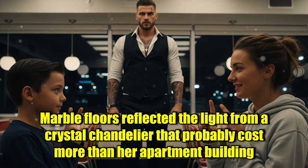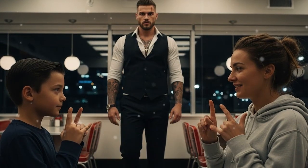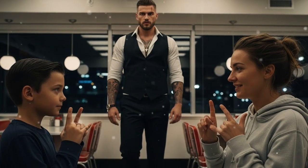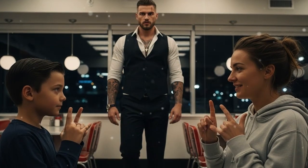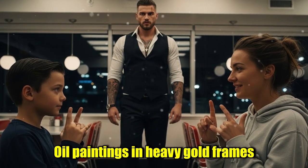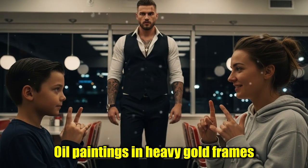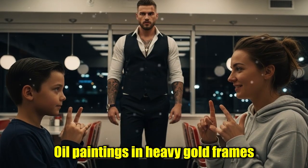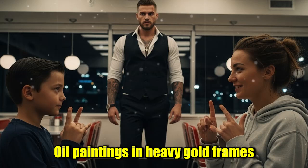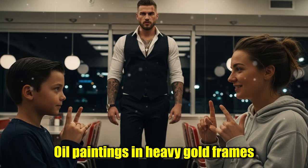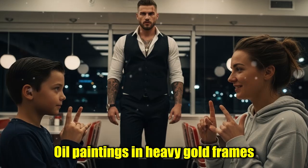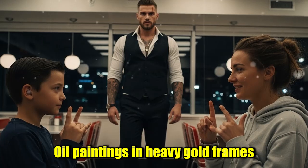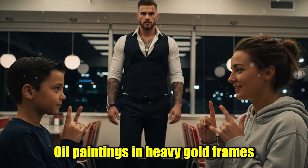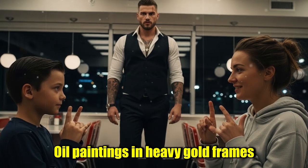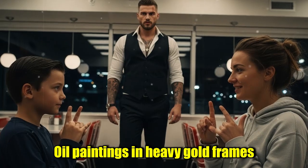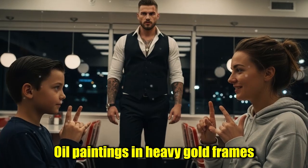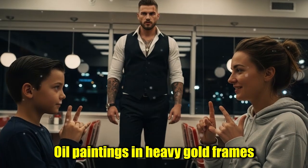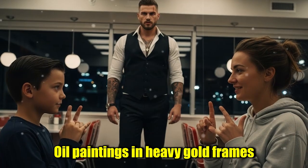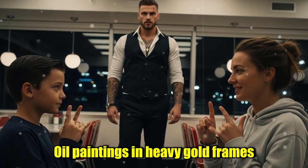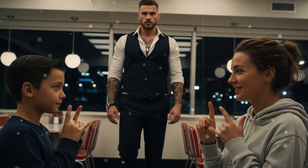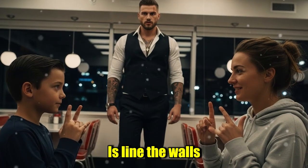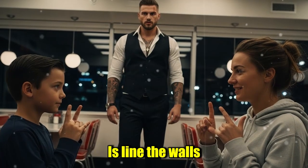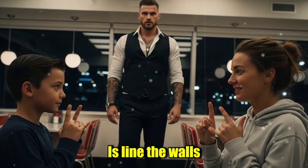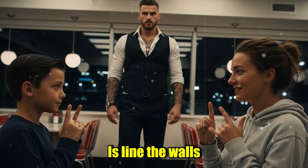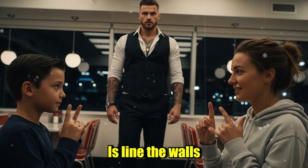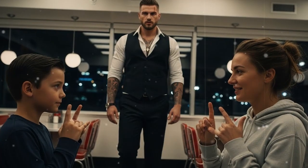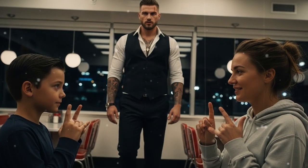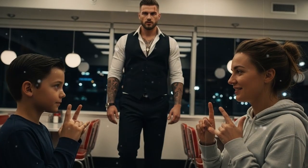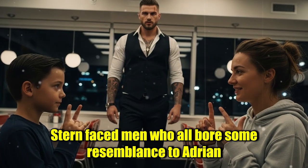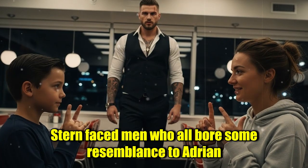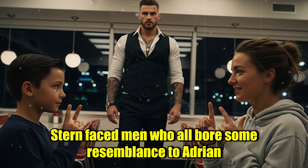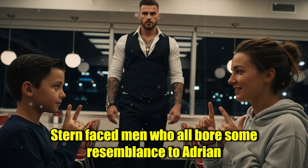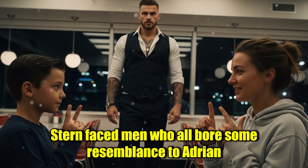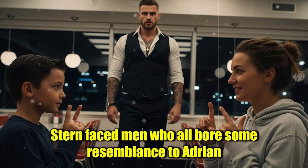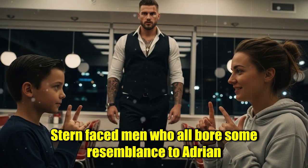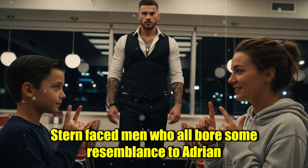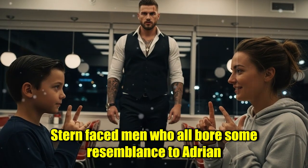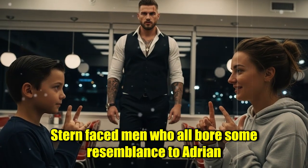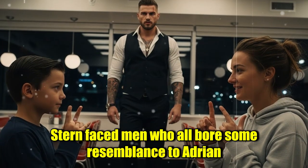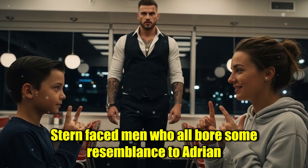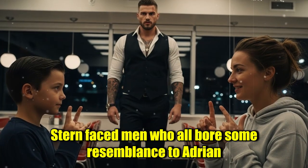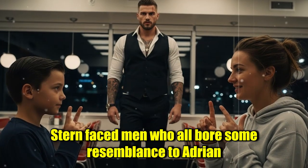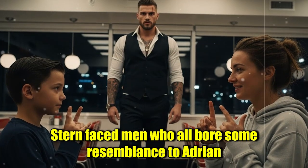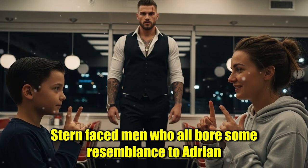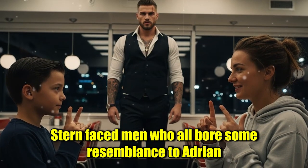building. Oil paintings in heavy gold frames lined the walls, stern-faced men who all bore some resemblance to